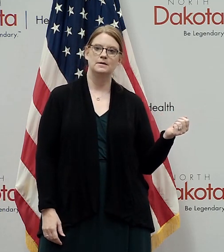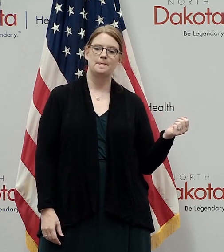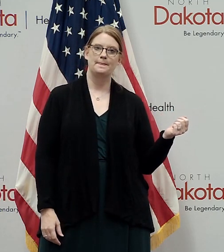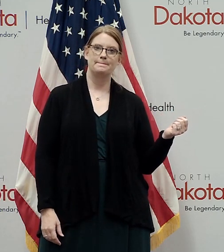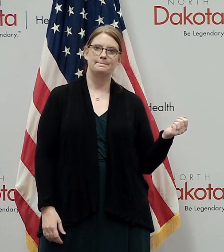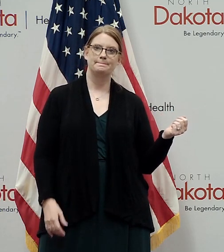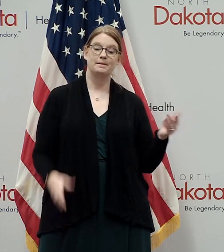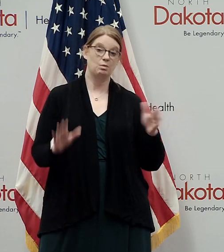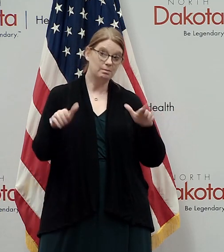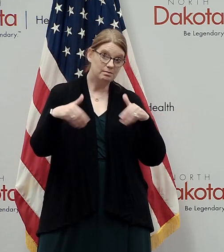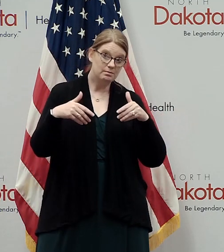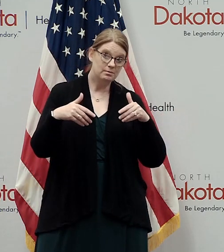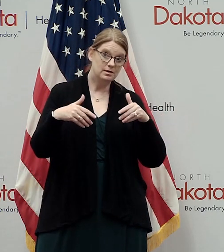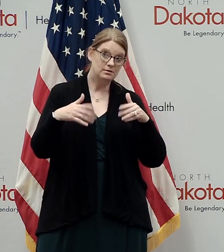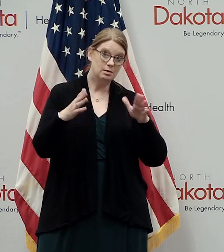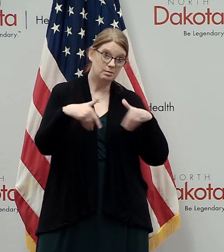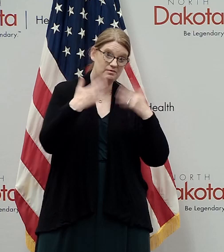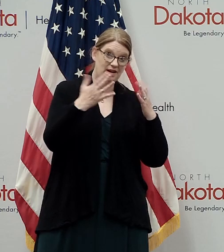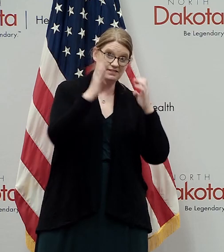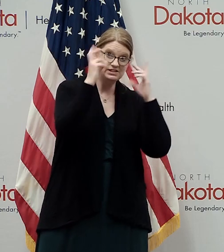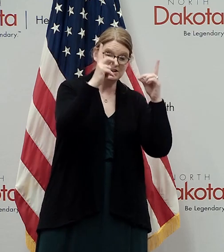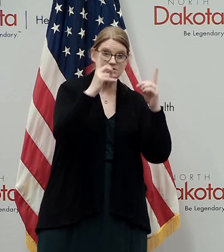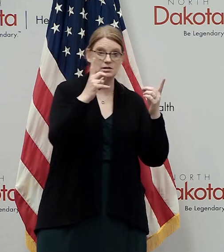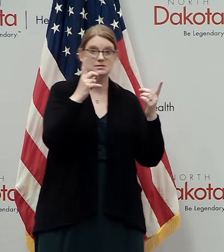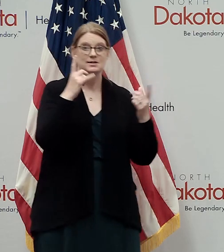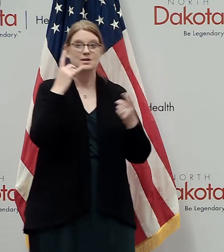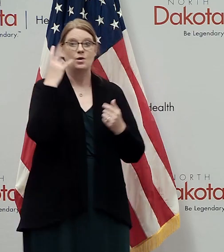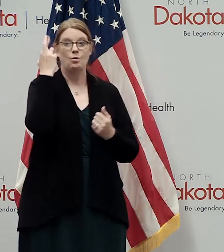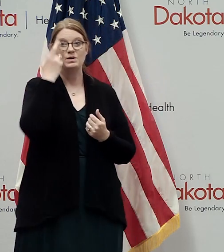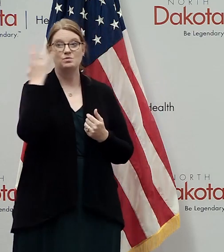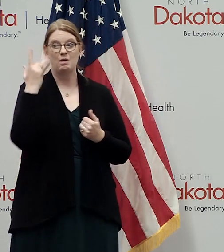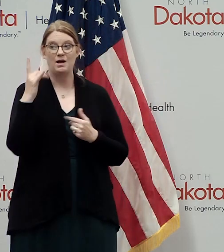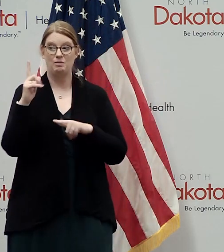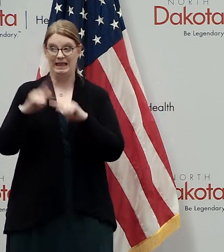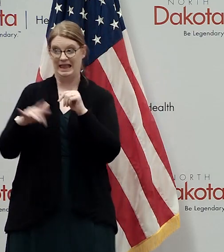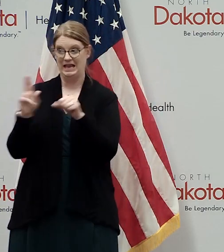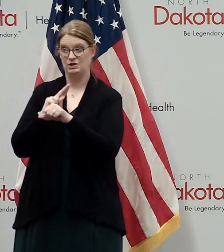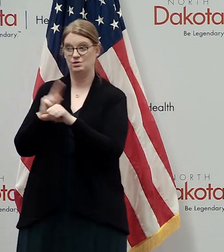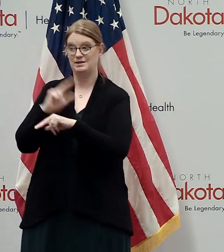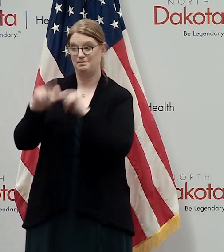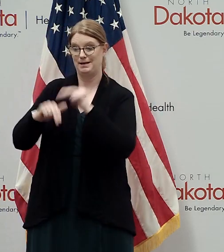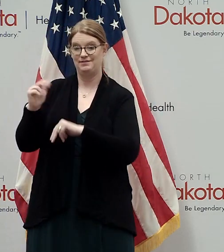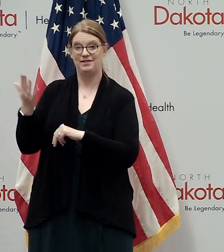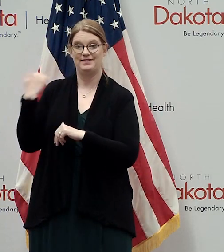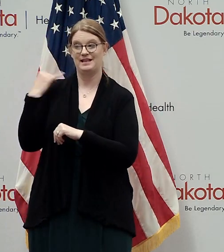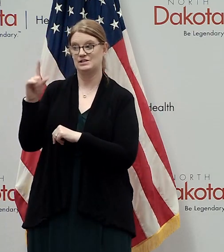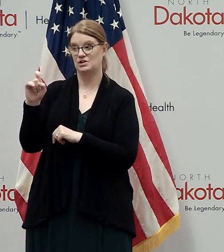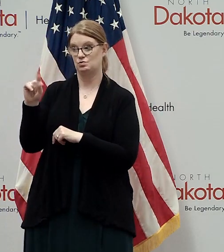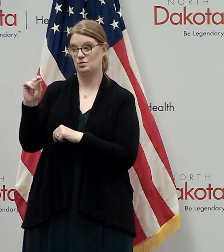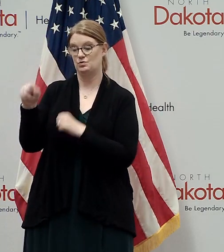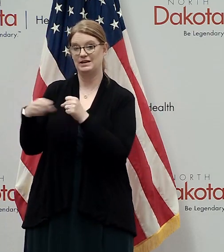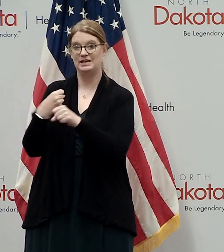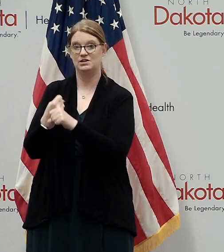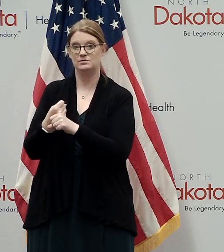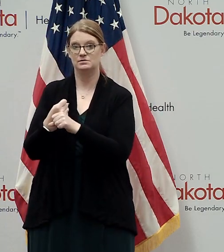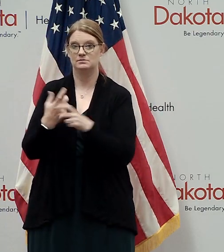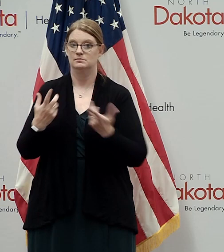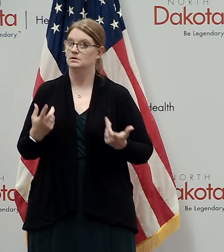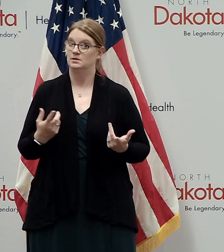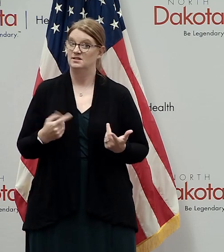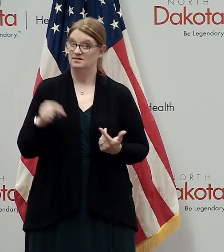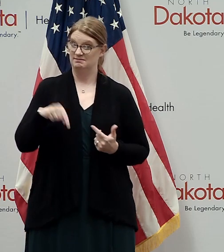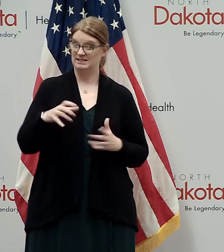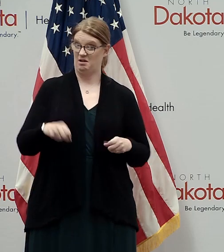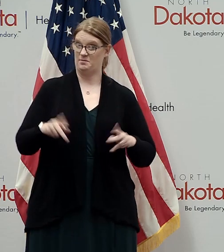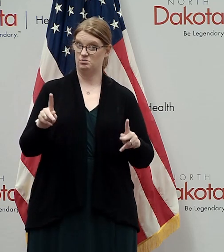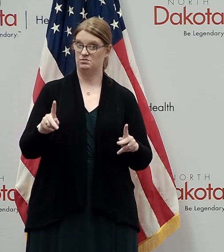delivering education, but we're really handicapped because we can't use these buildings the way we did the last 120 years. How about this is the biggest opportunity we've ever faced,